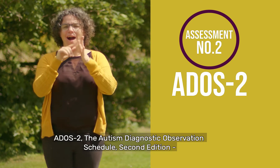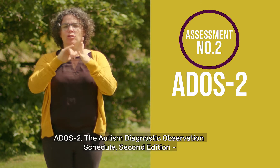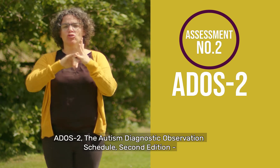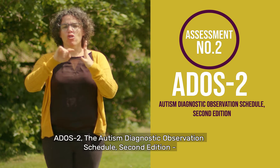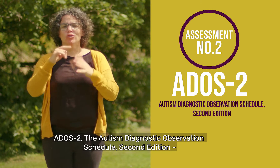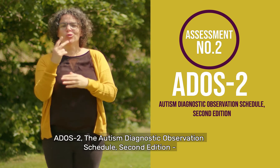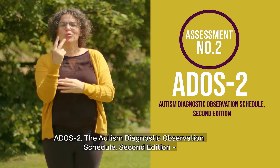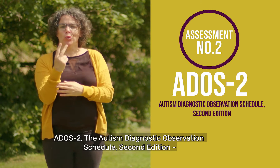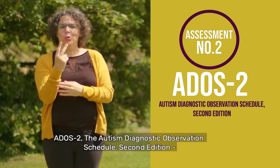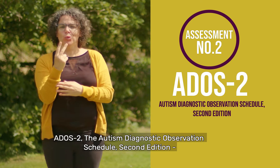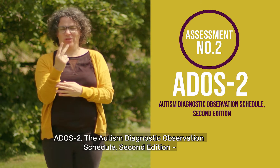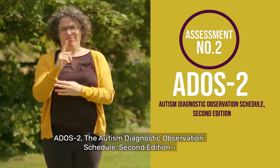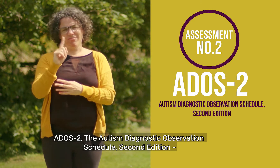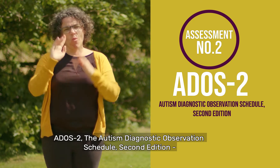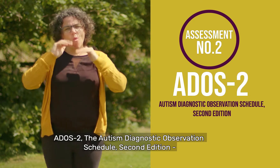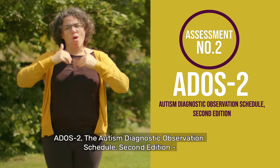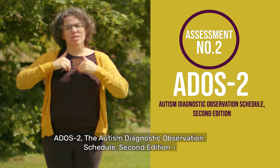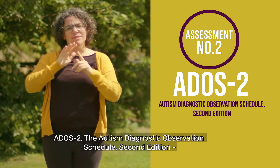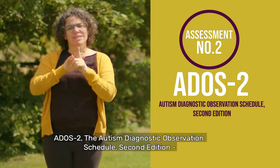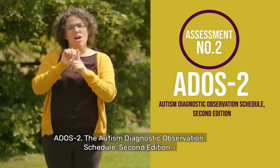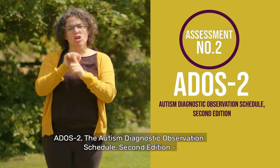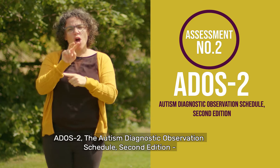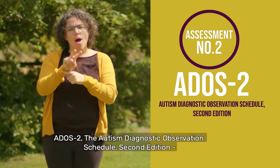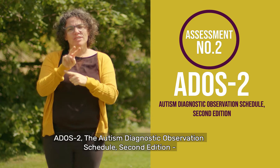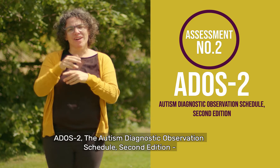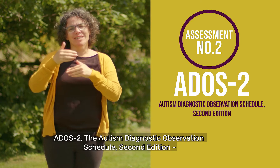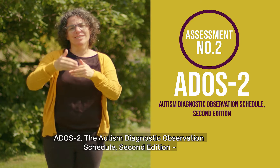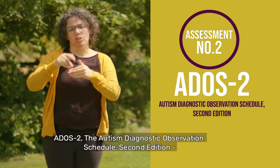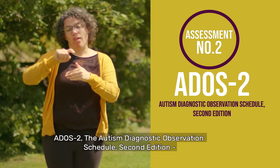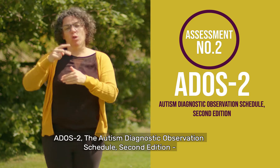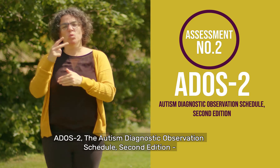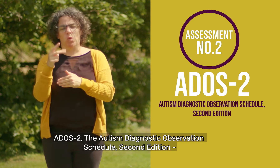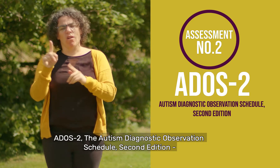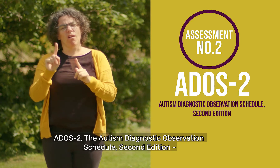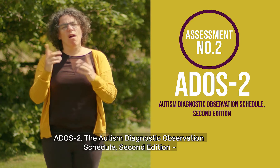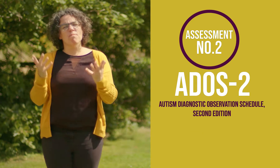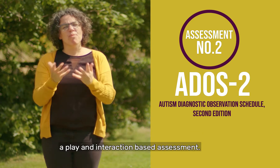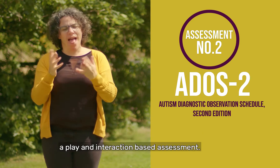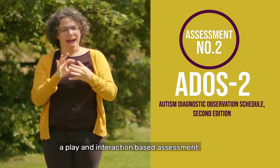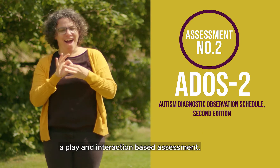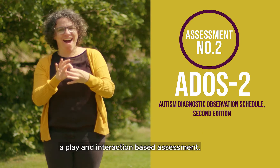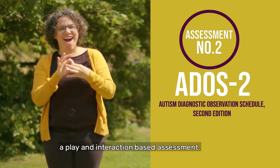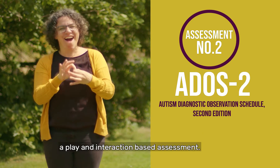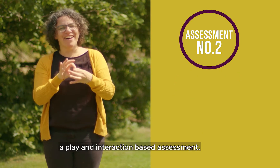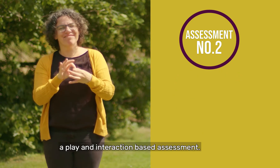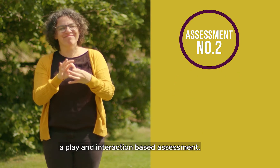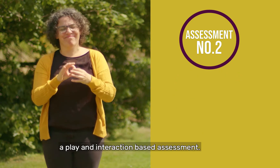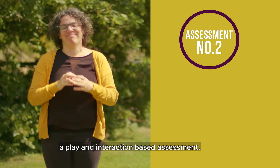ADOS-2, the Autism Diagnostic Observation Schedule, 2nd edition. A play and interaction-based assessment.